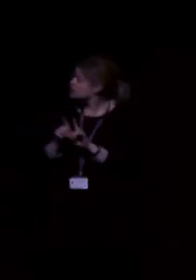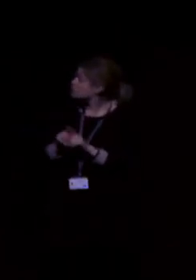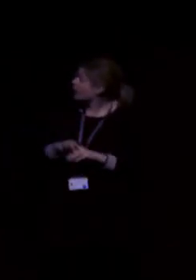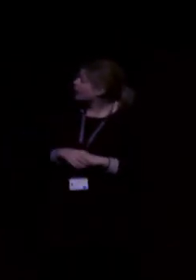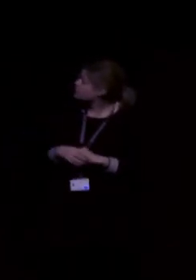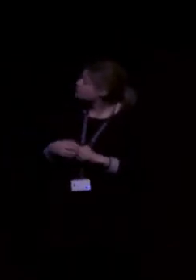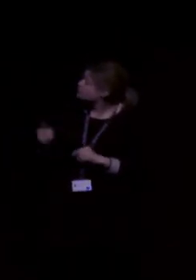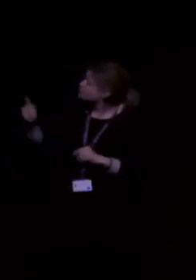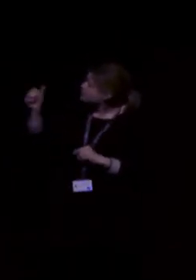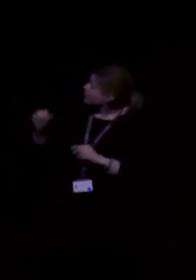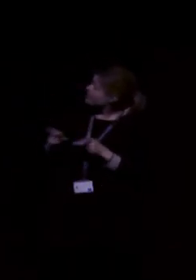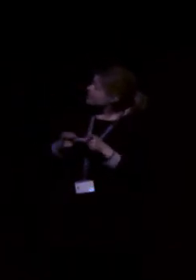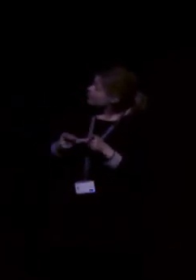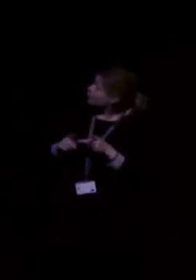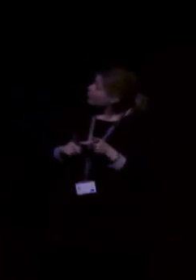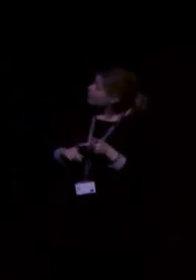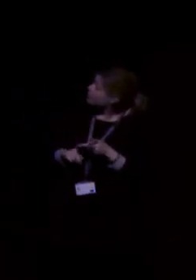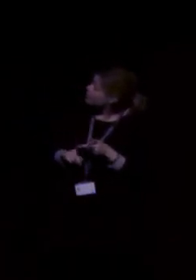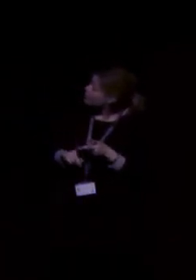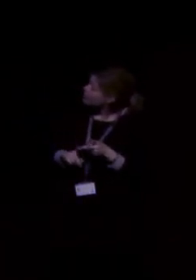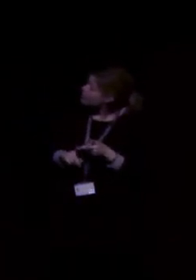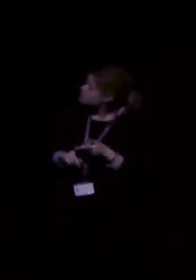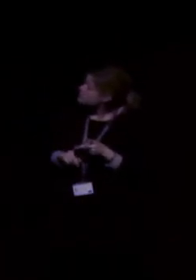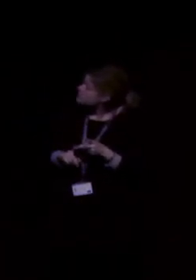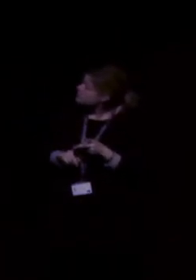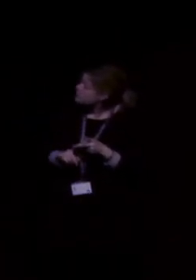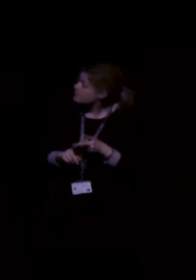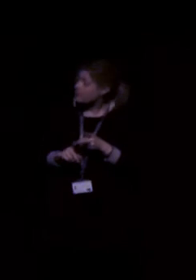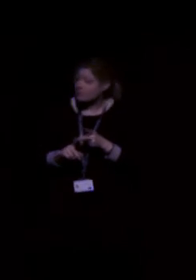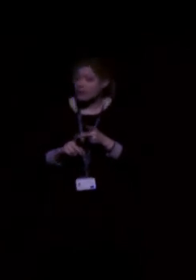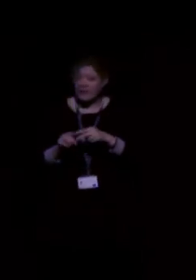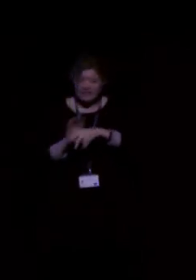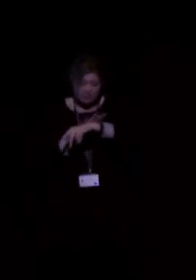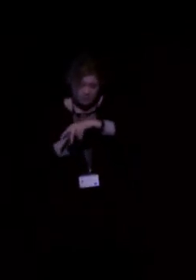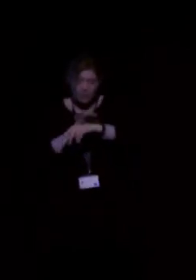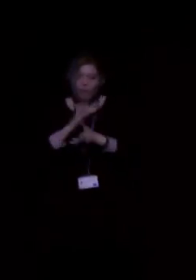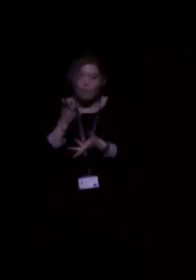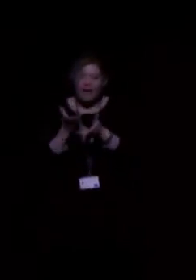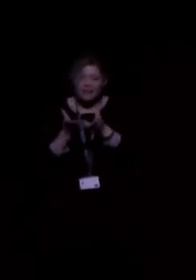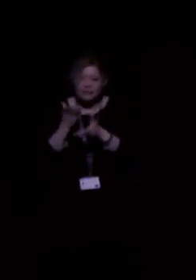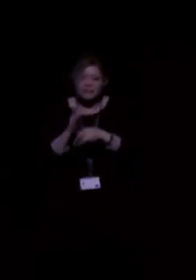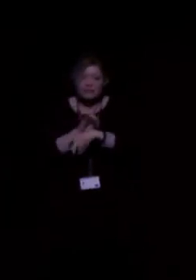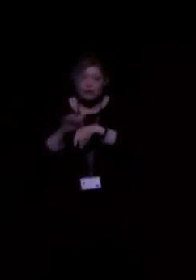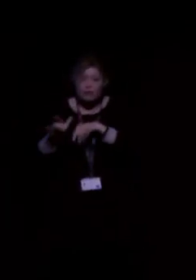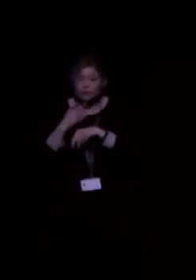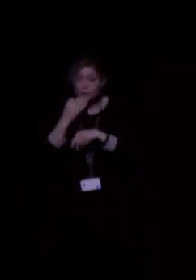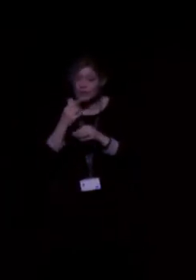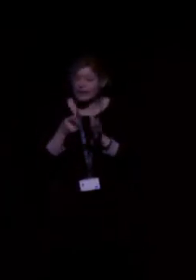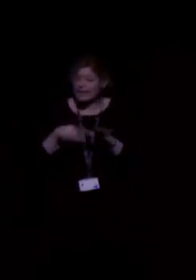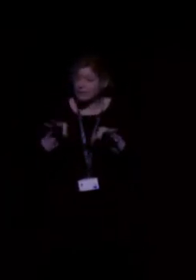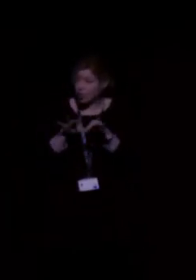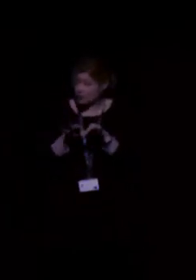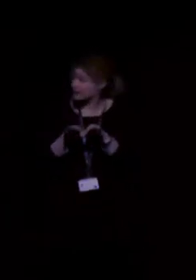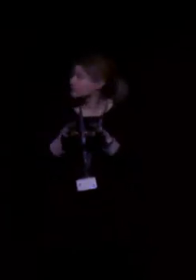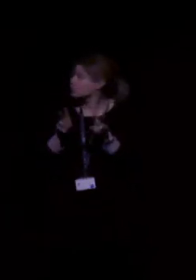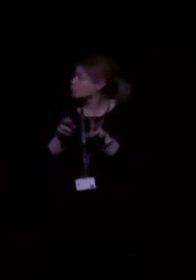gentamicin treatment, which was essentially removing the balance hair cells with an antibiotic called gentamicin, has